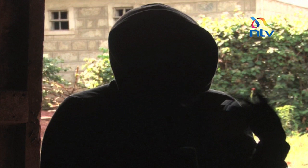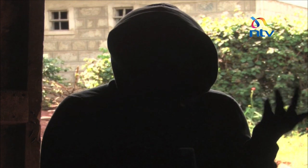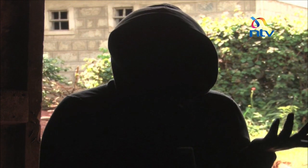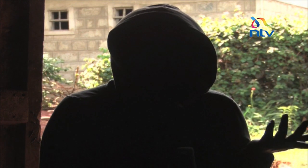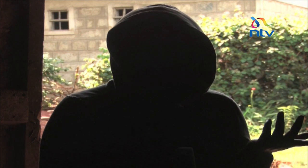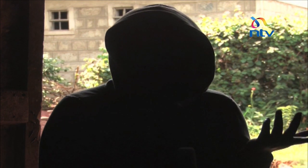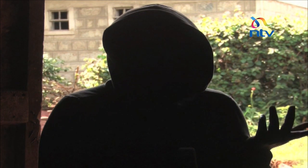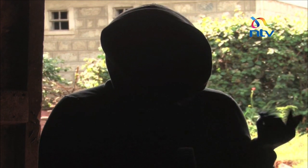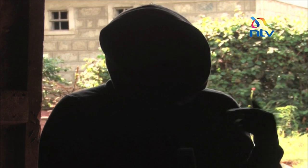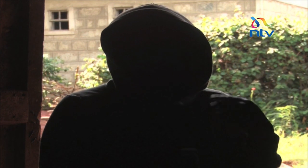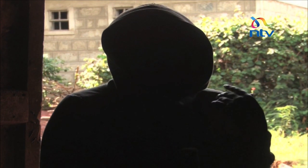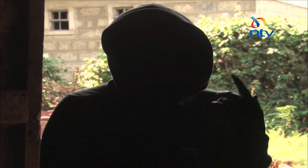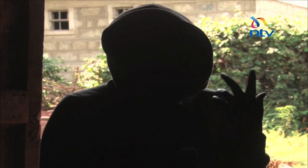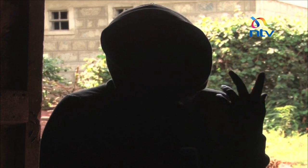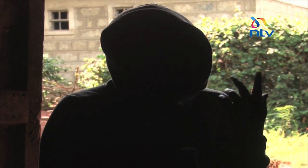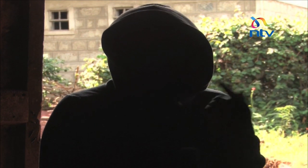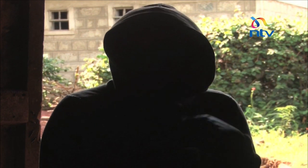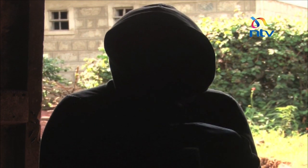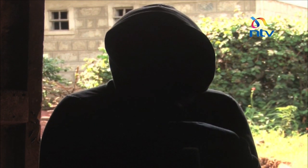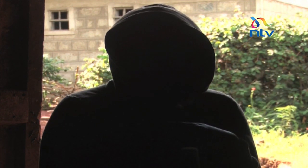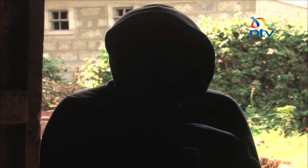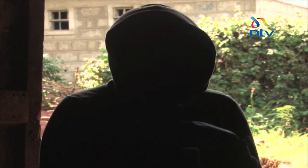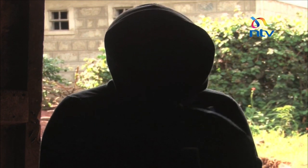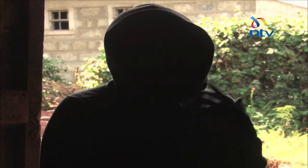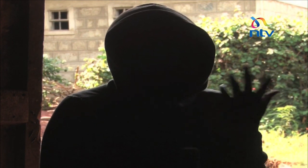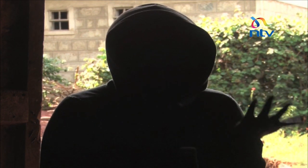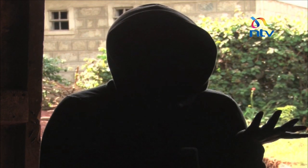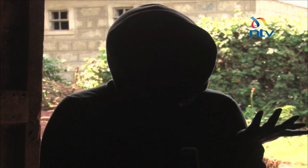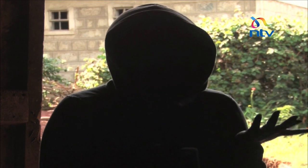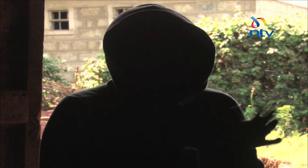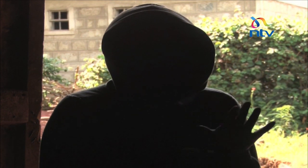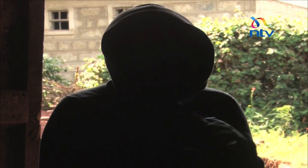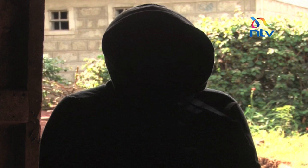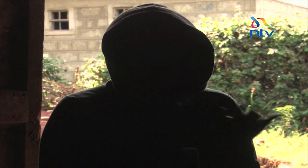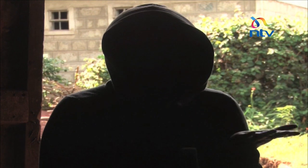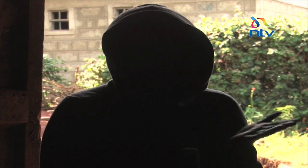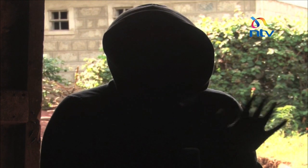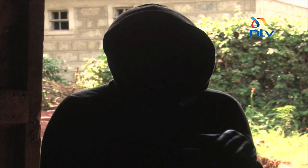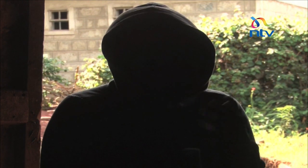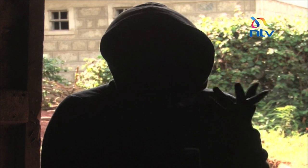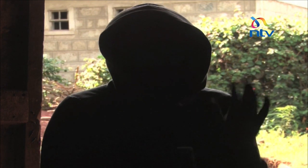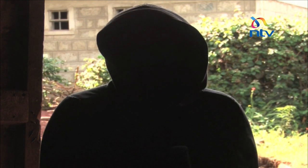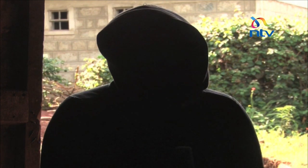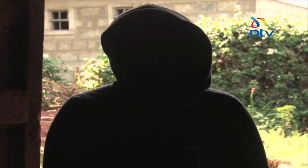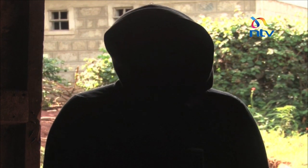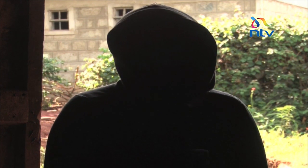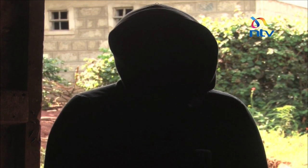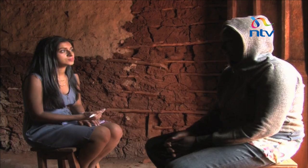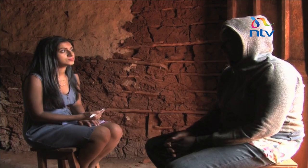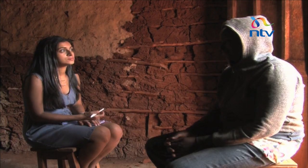cash to go and take some drinks. Then he was left here. What was going on, she can only tell.